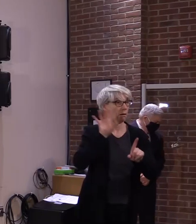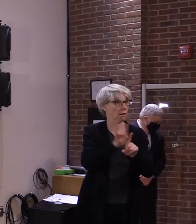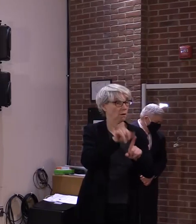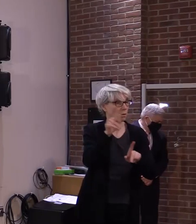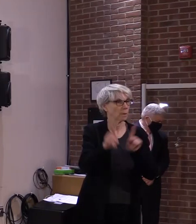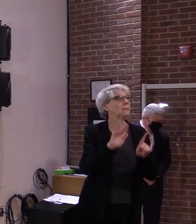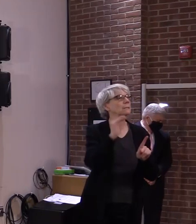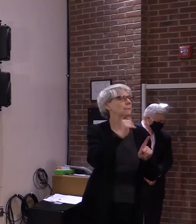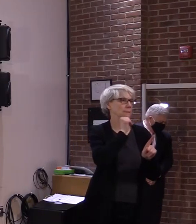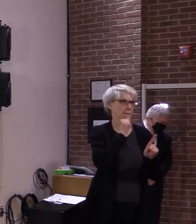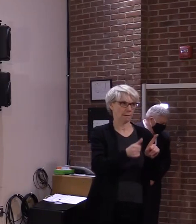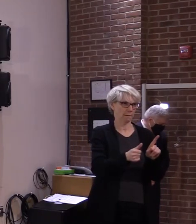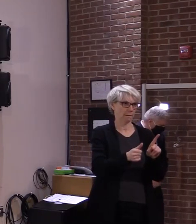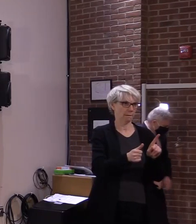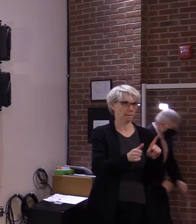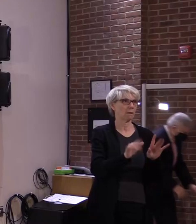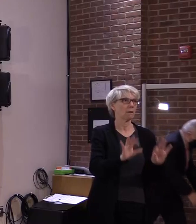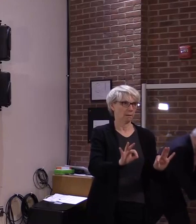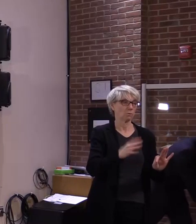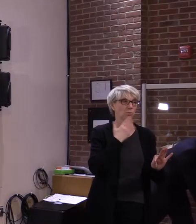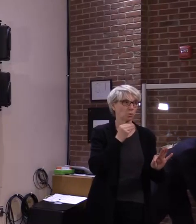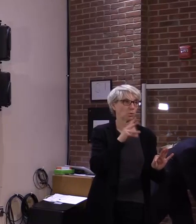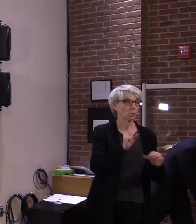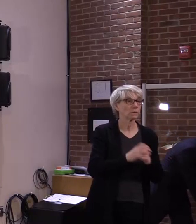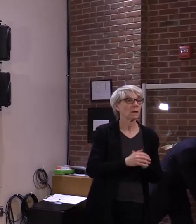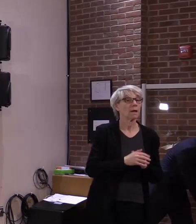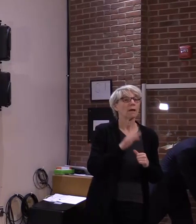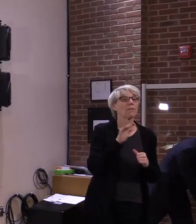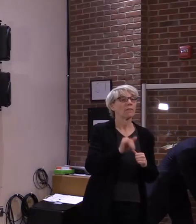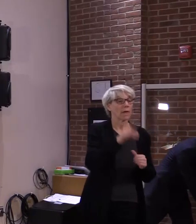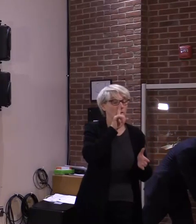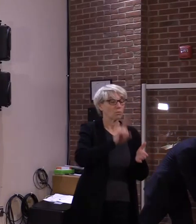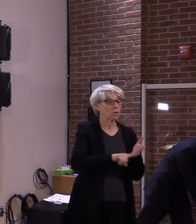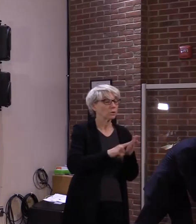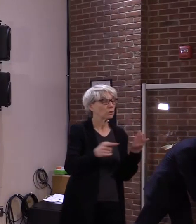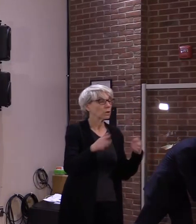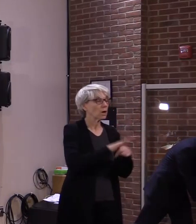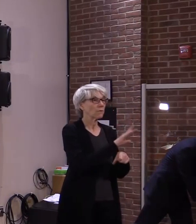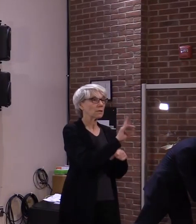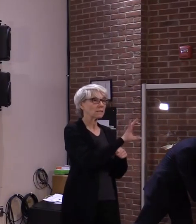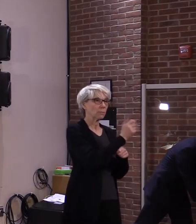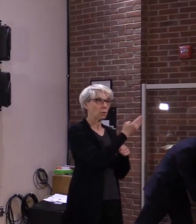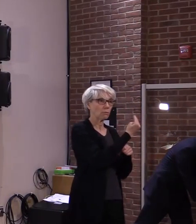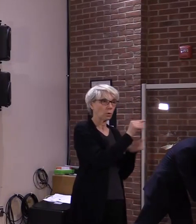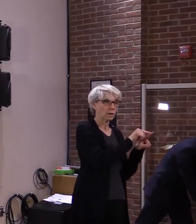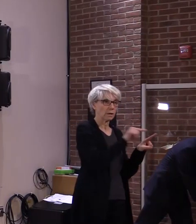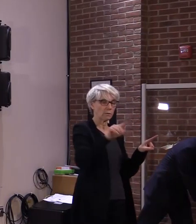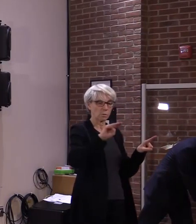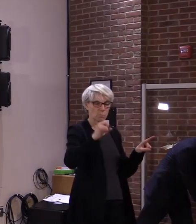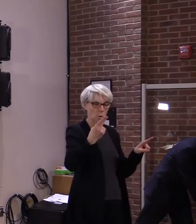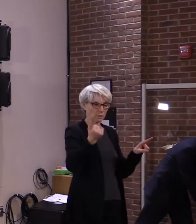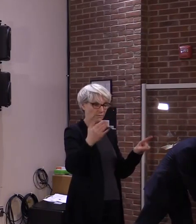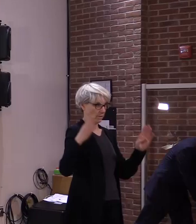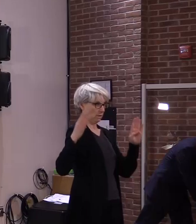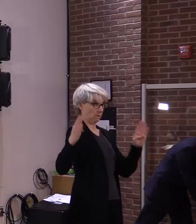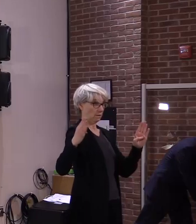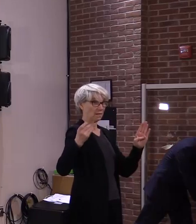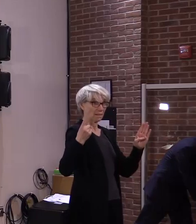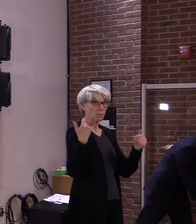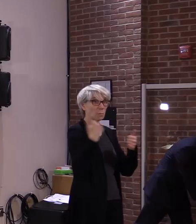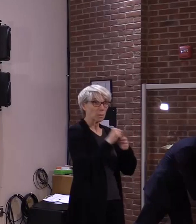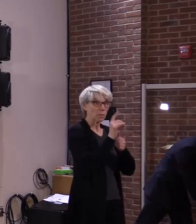also keep in mind the study was done from December 14th of last year to March 13th of this year. And that is at a time